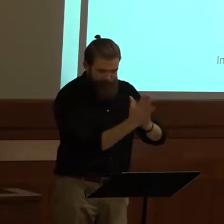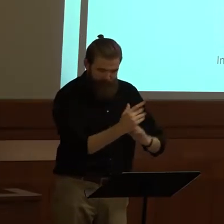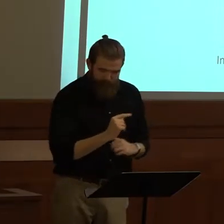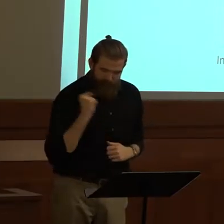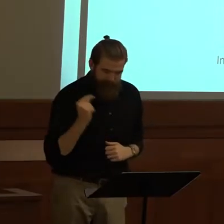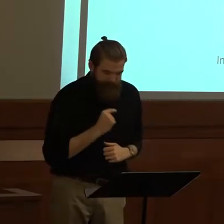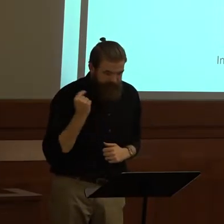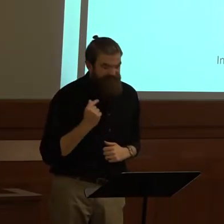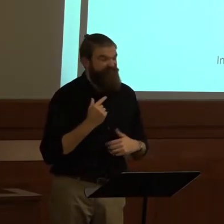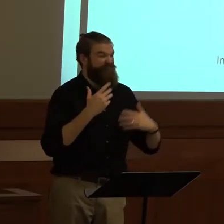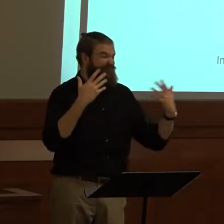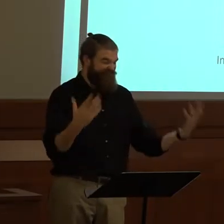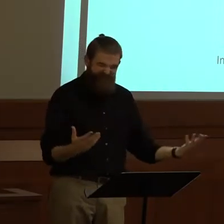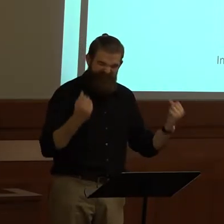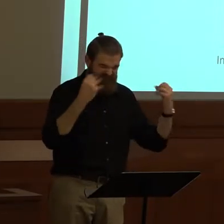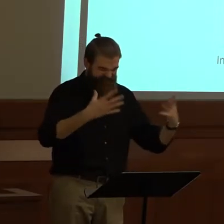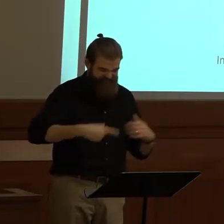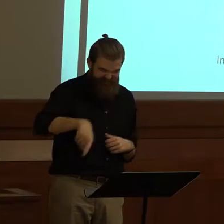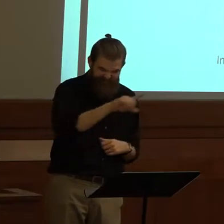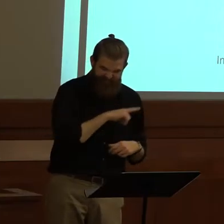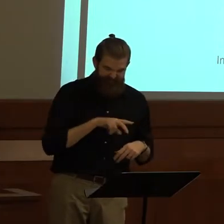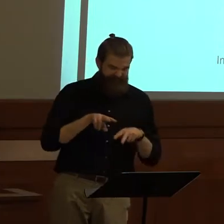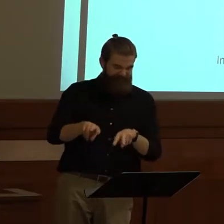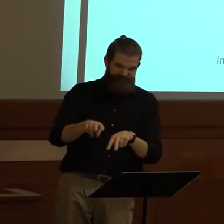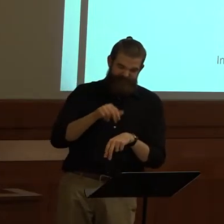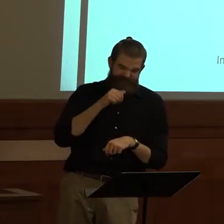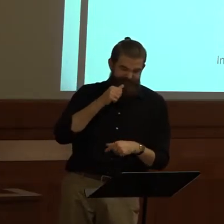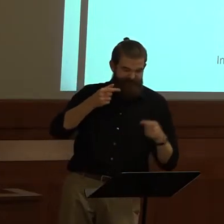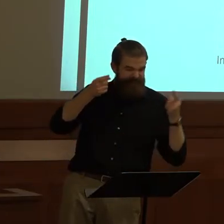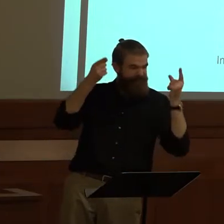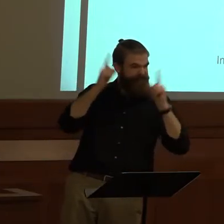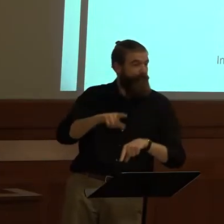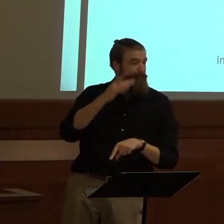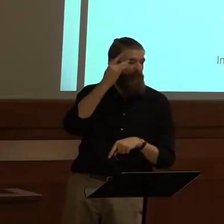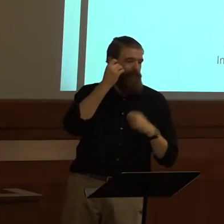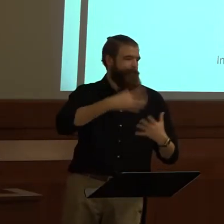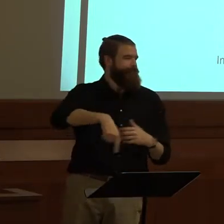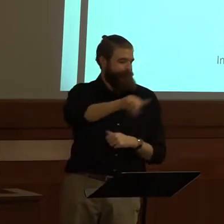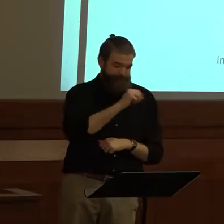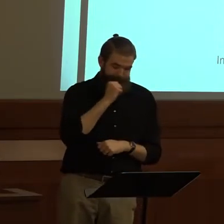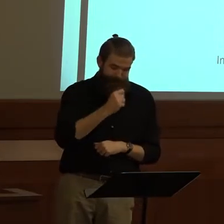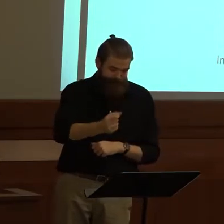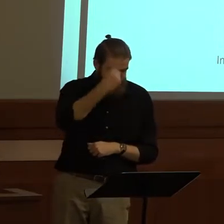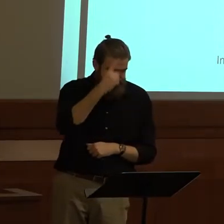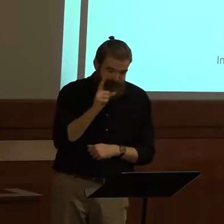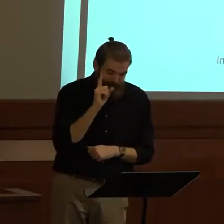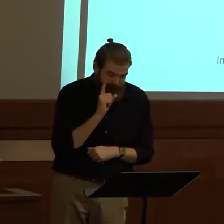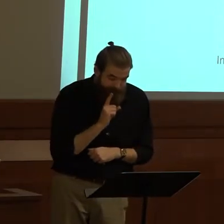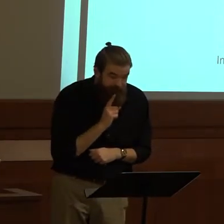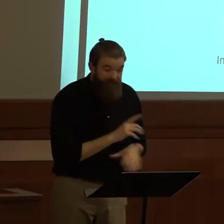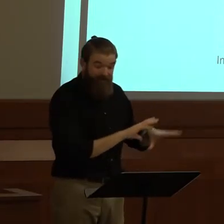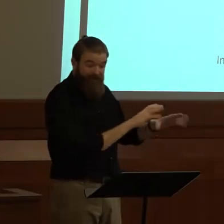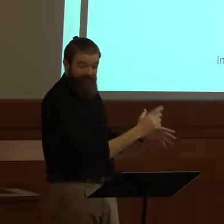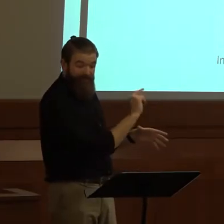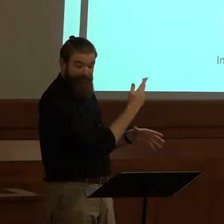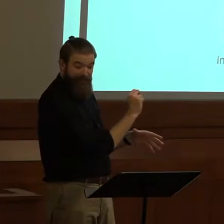to accept him. The former because of the chanting of the divine office, and the latter because of the importance of